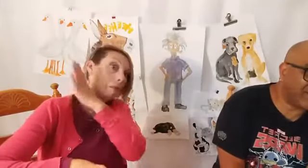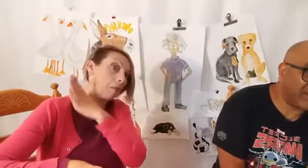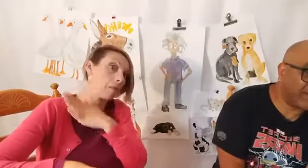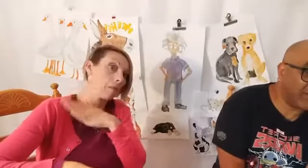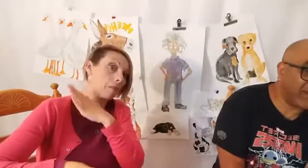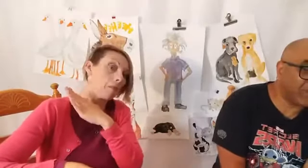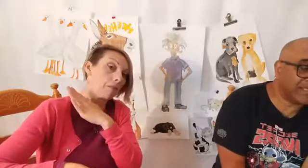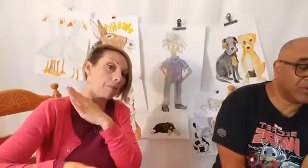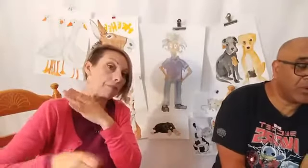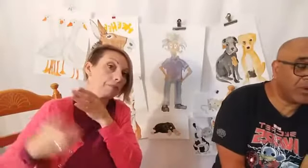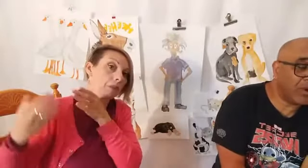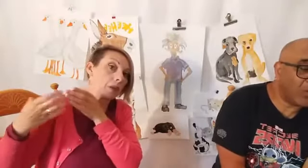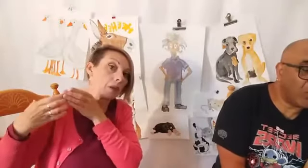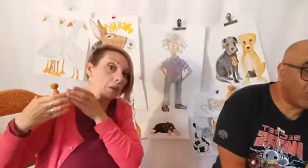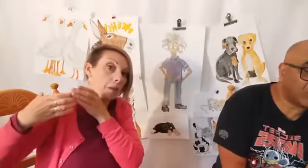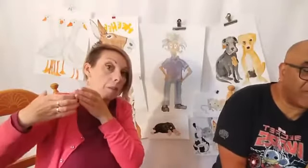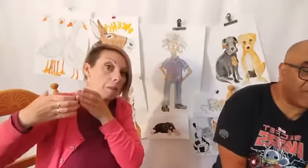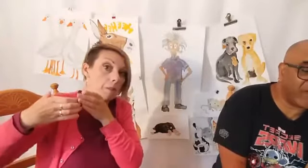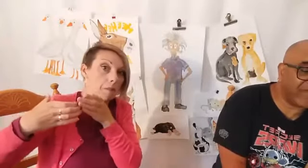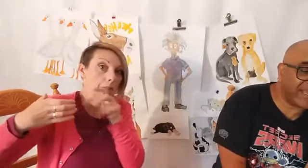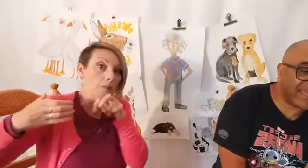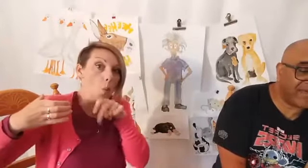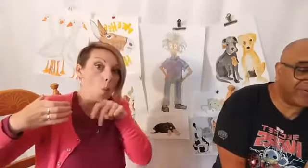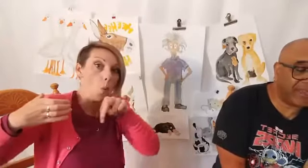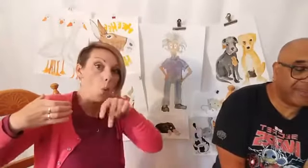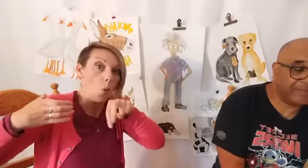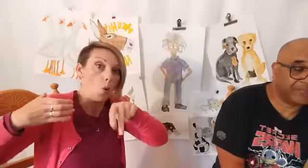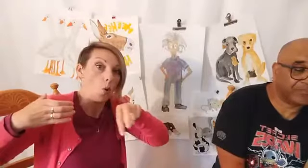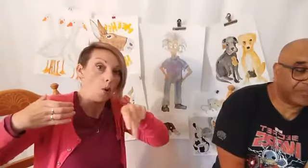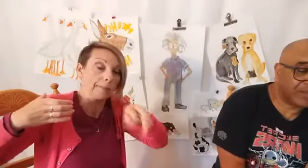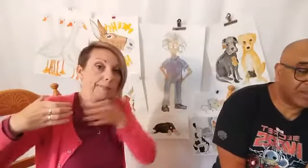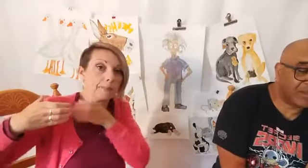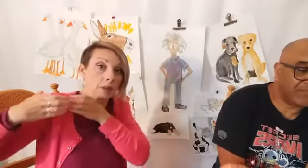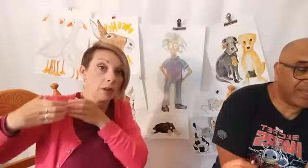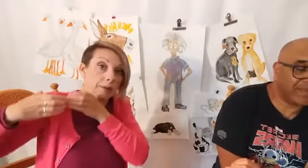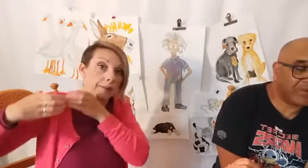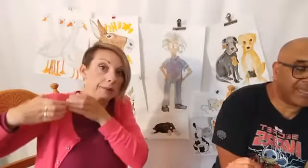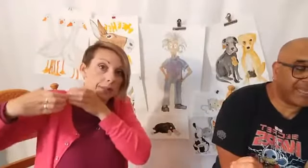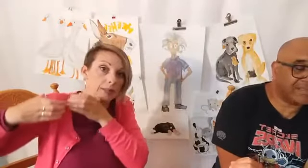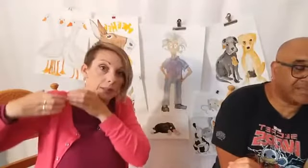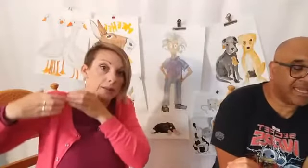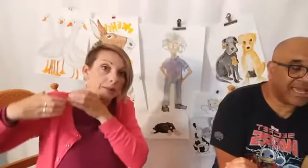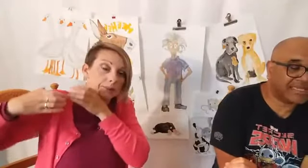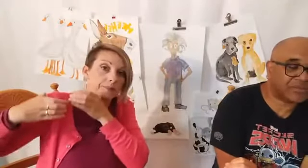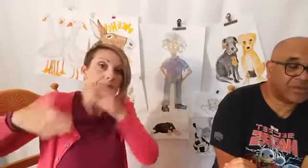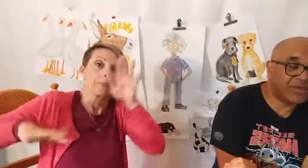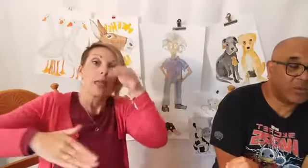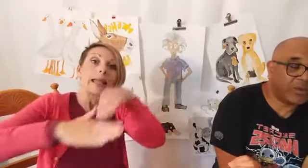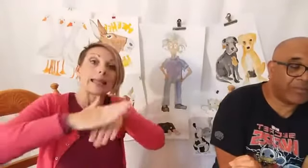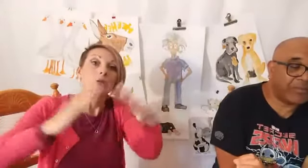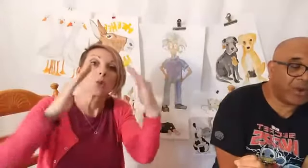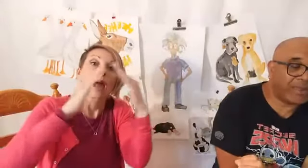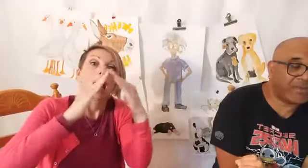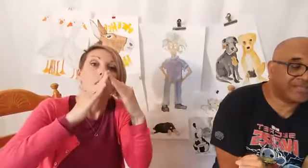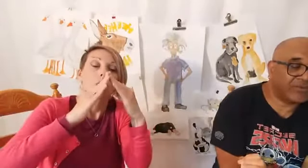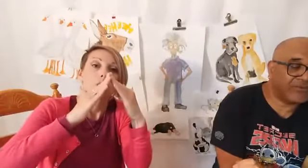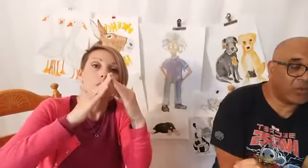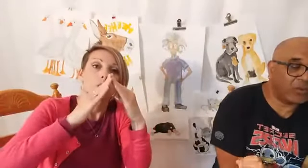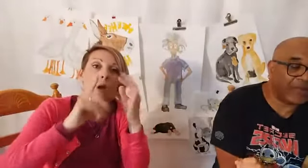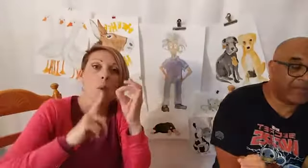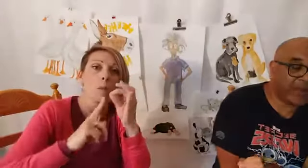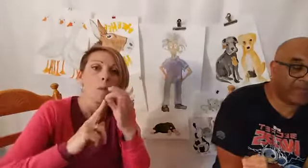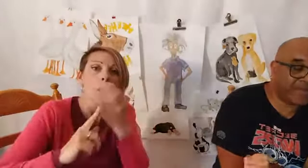Together, Pyweasel walked very carefully and made their way into the house, where Pyweasel